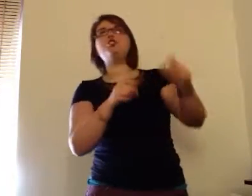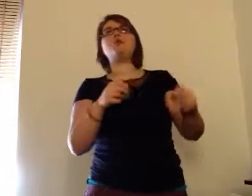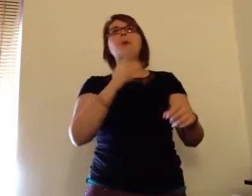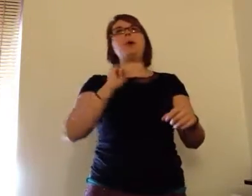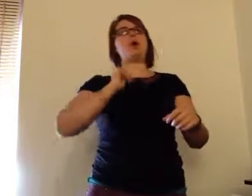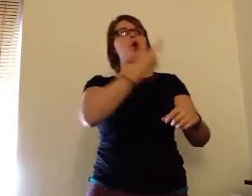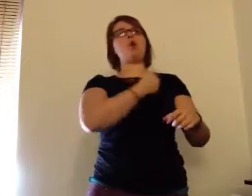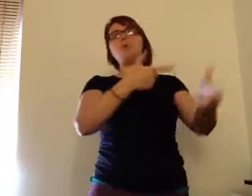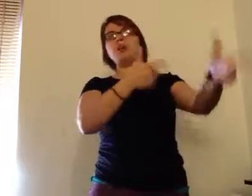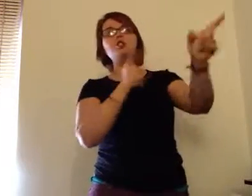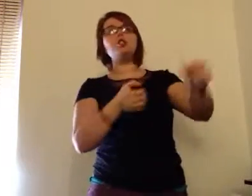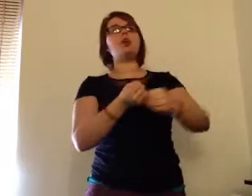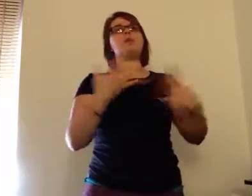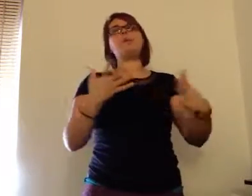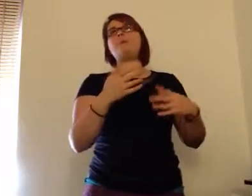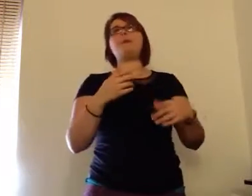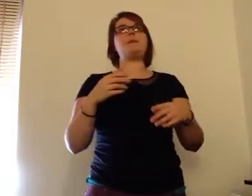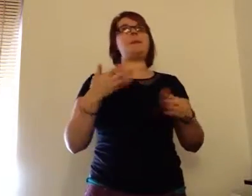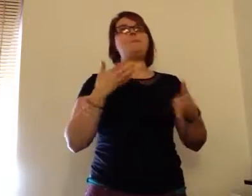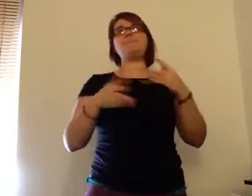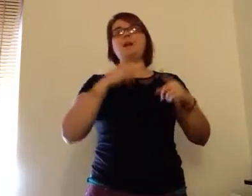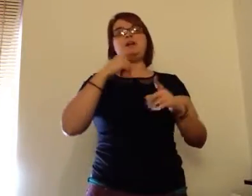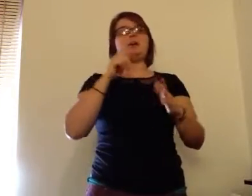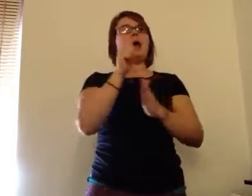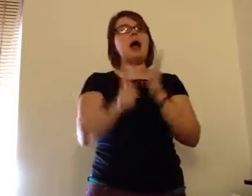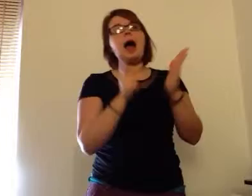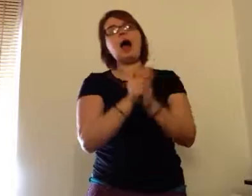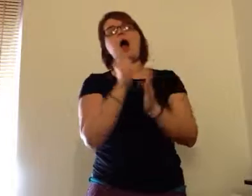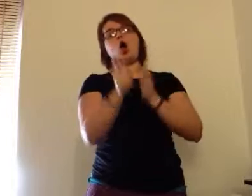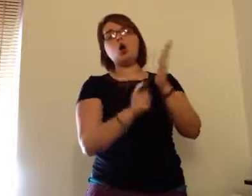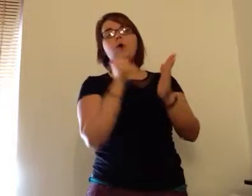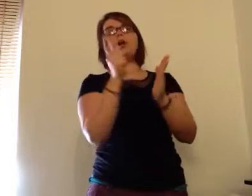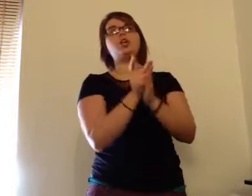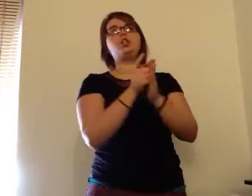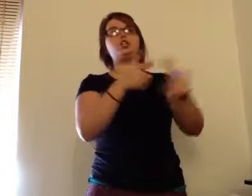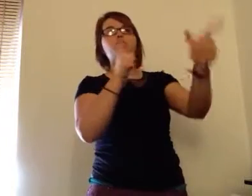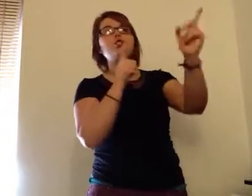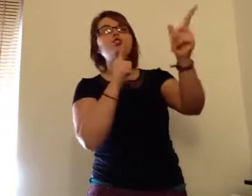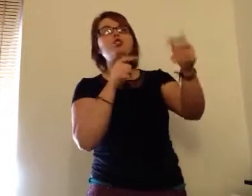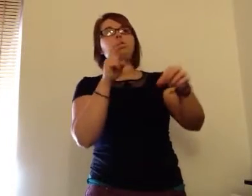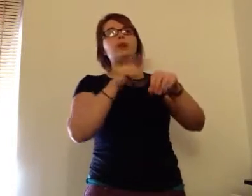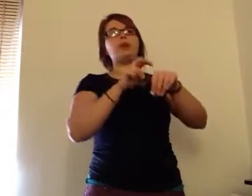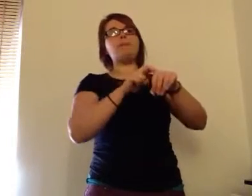spent hours shooting little bits of potato into the forest. I'm sure animals ate well that night.